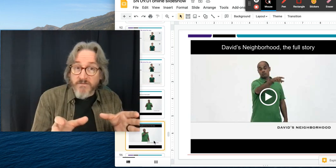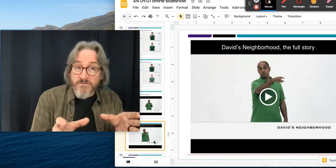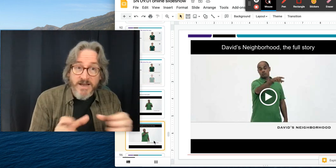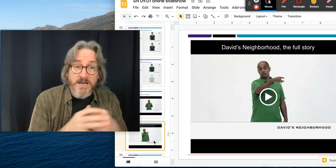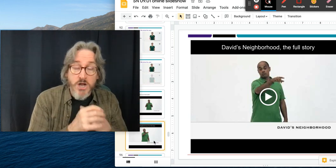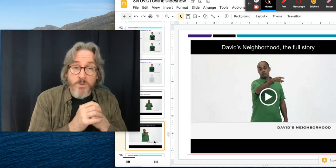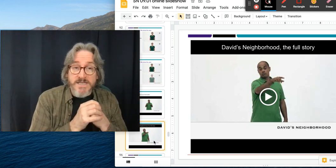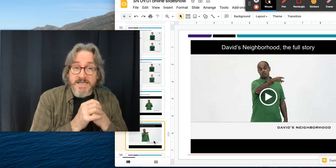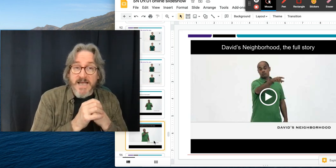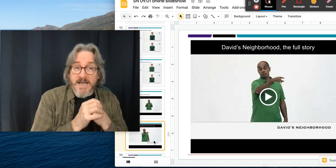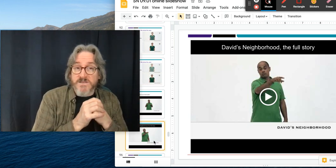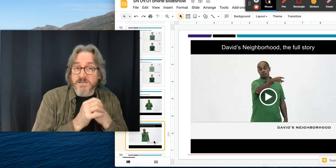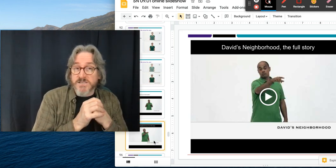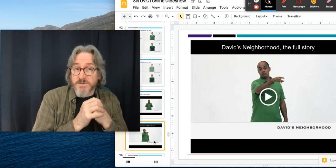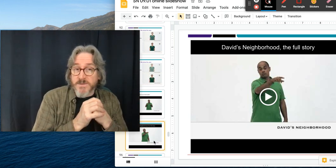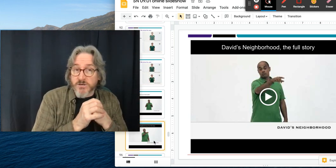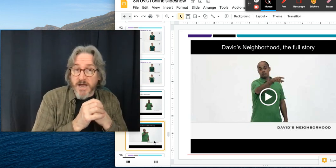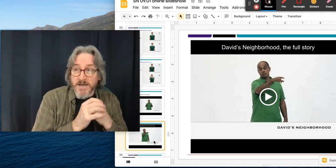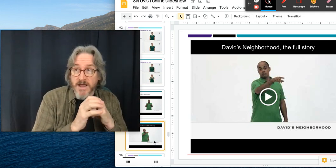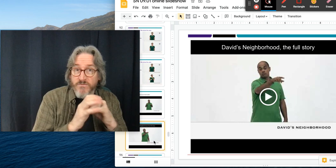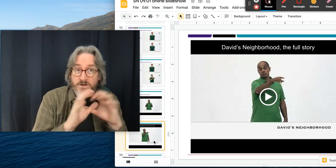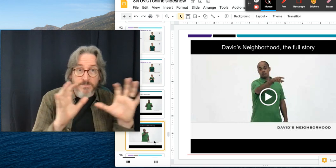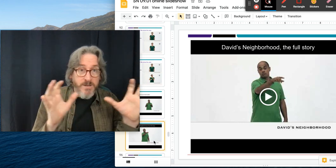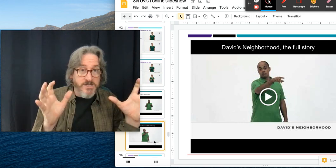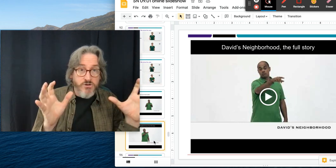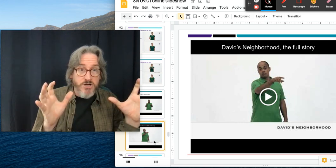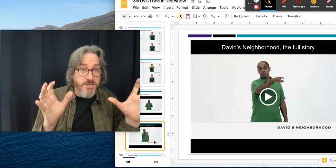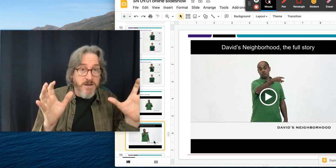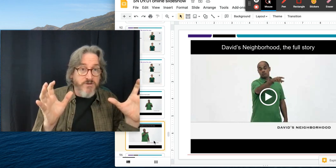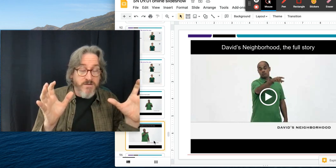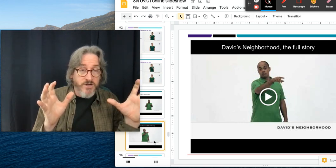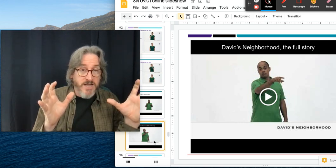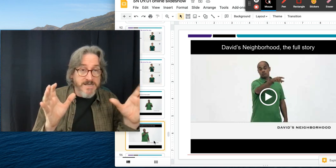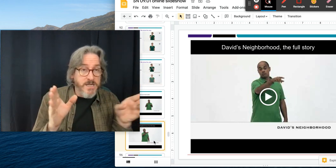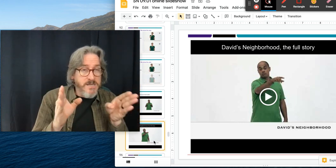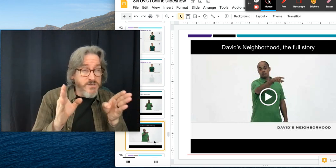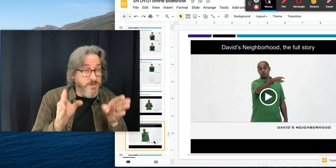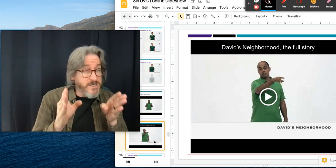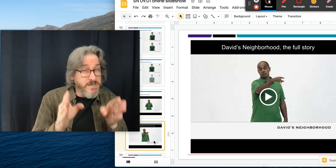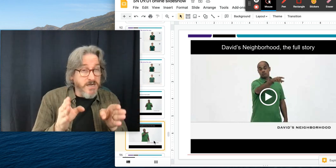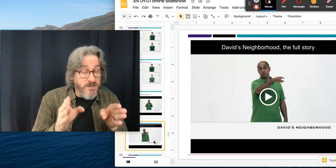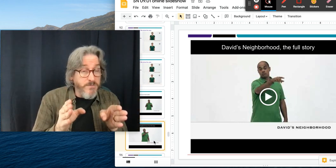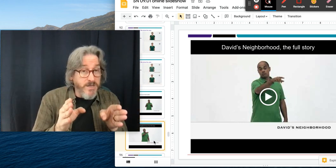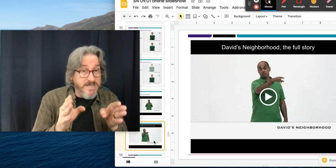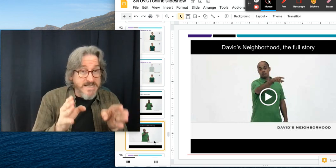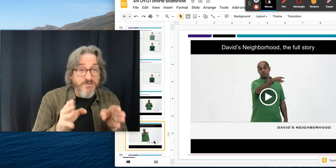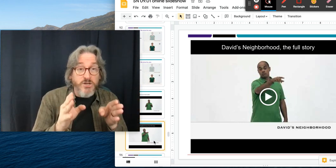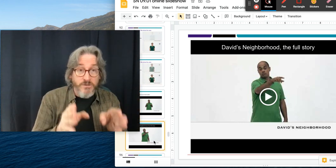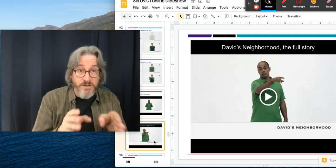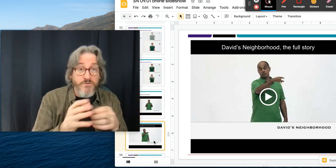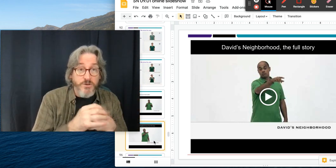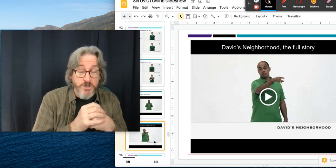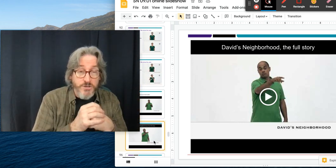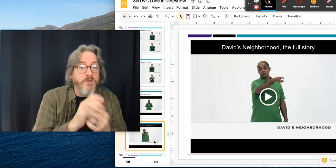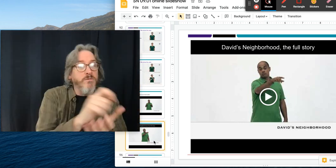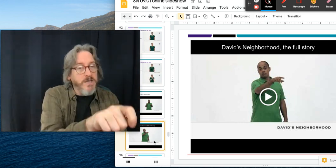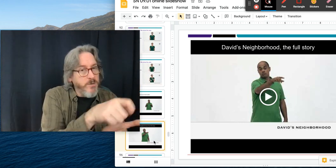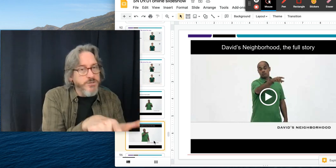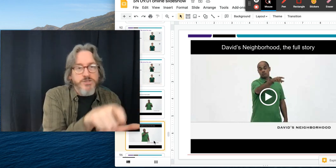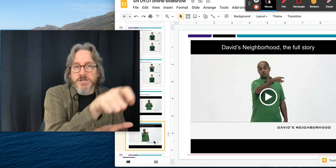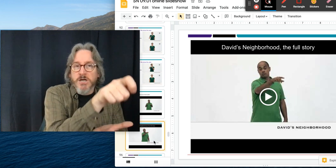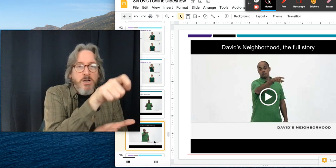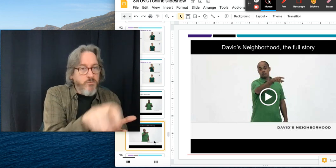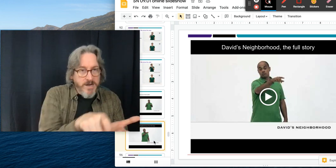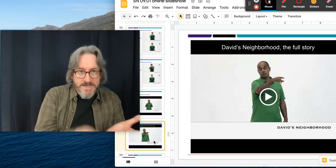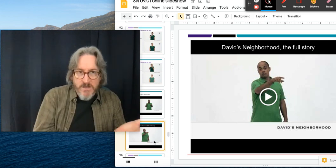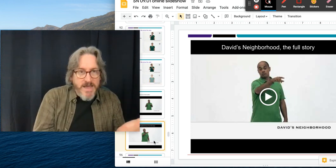It's rough, and I know it's at the end of the semester, and it's crunch time for every class. So this is not going to be a difficult thing for you to do. I really want